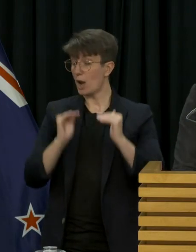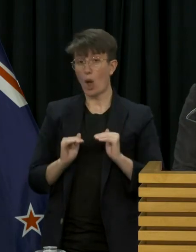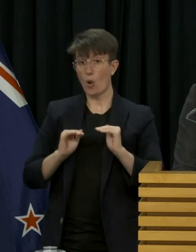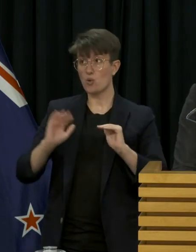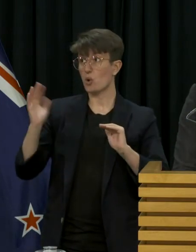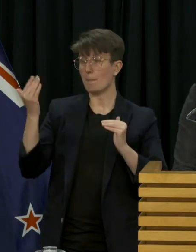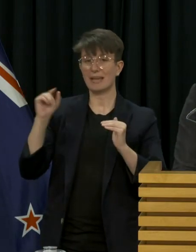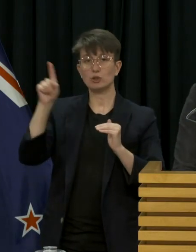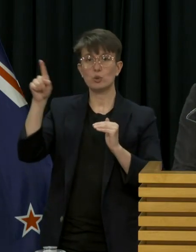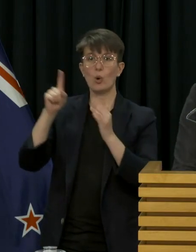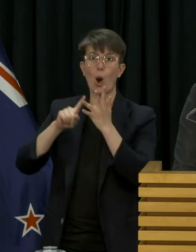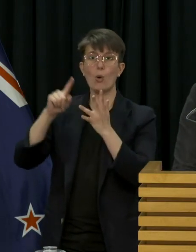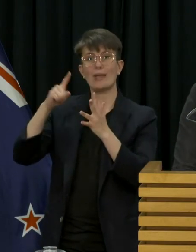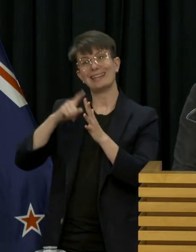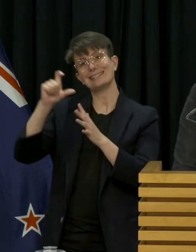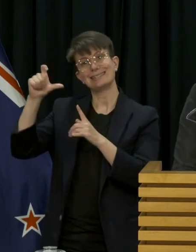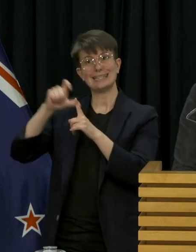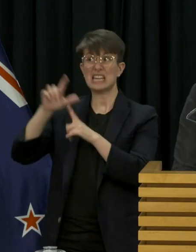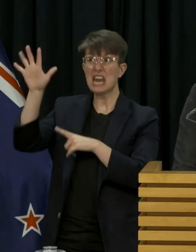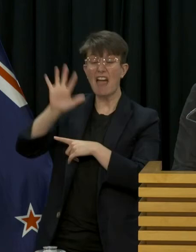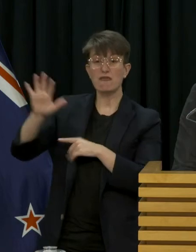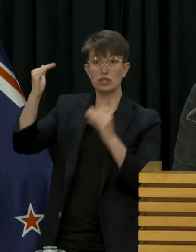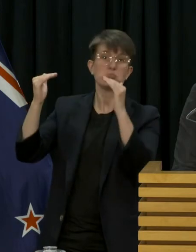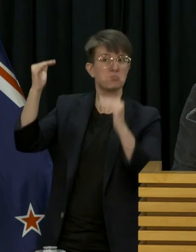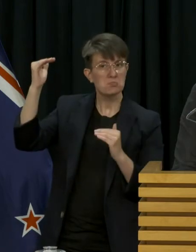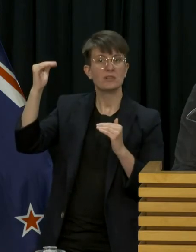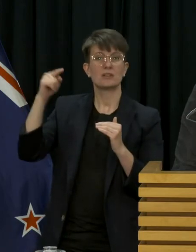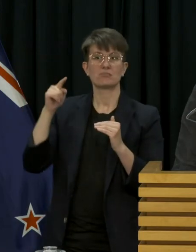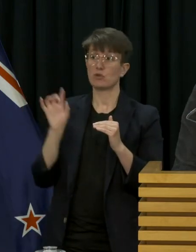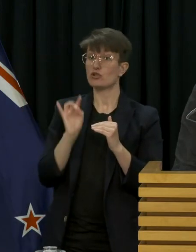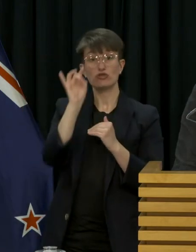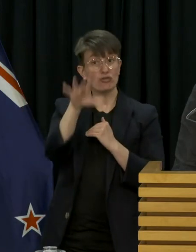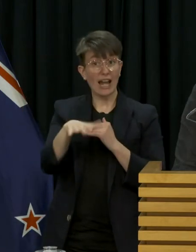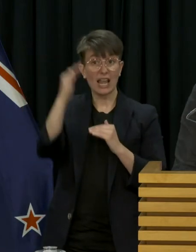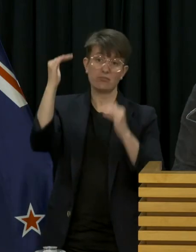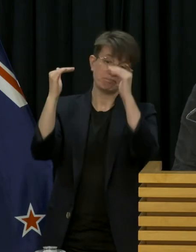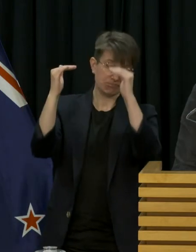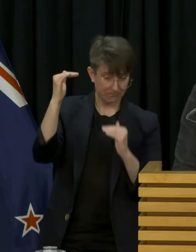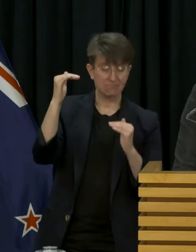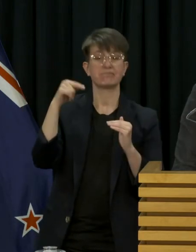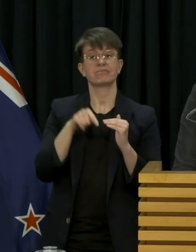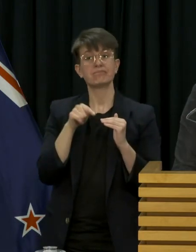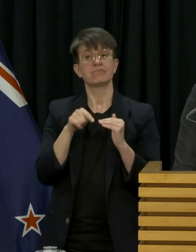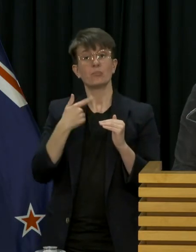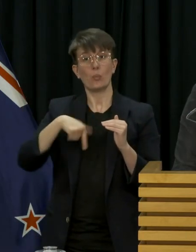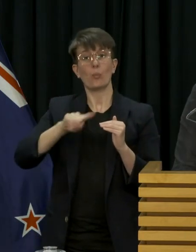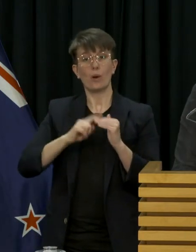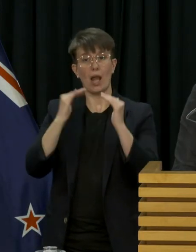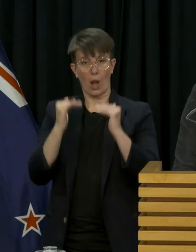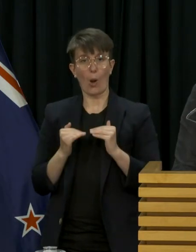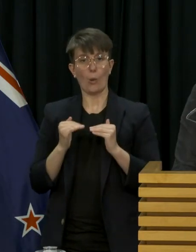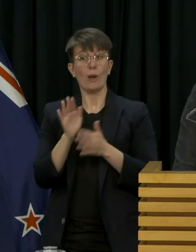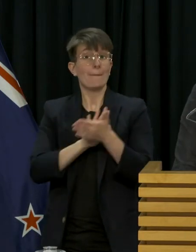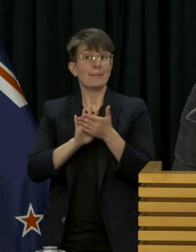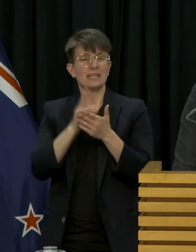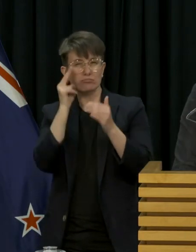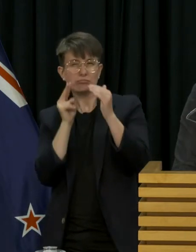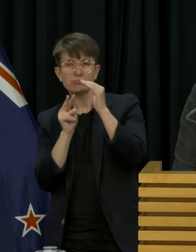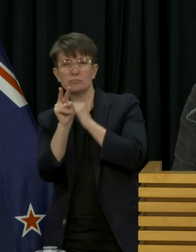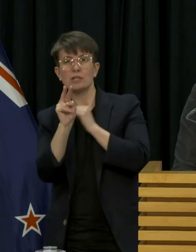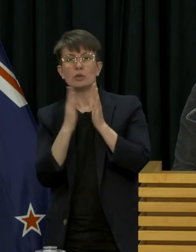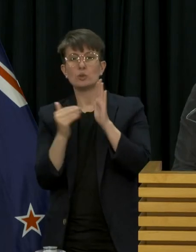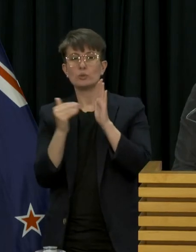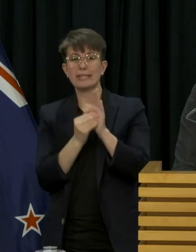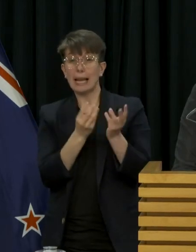Australia. And we have the early signs of New Zealand's economy making an early recovery. So this is a 1